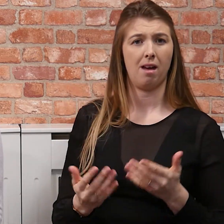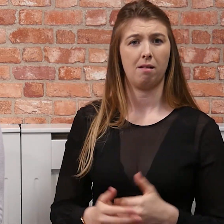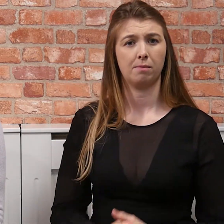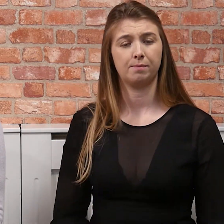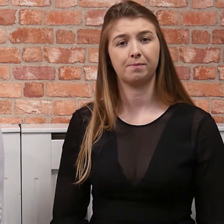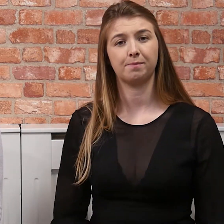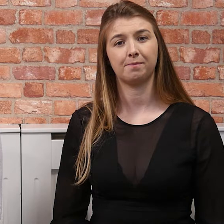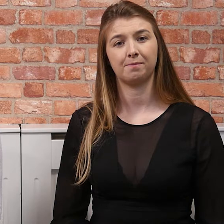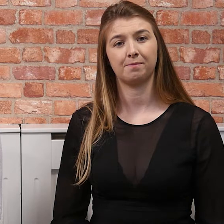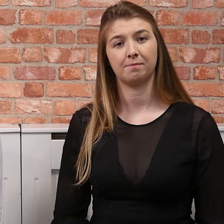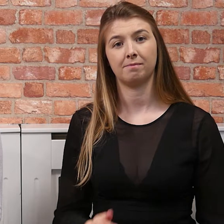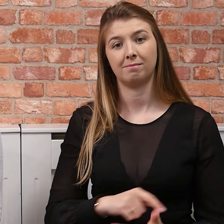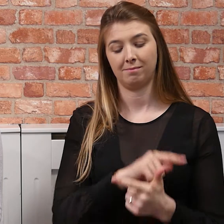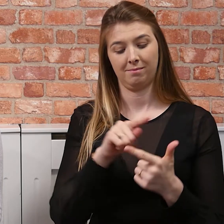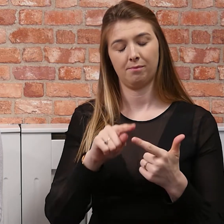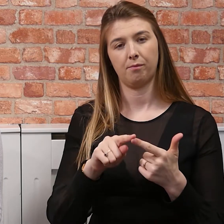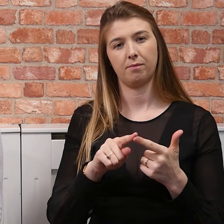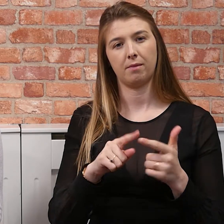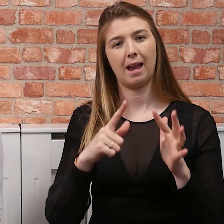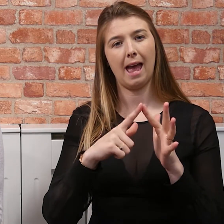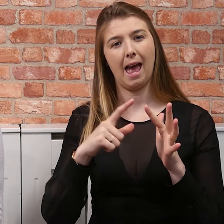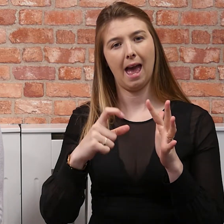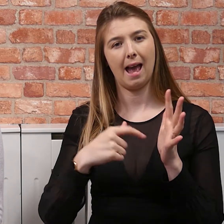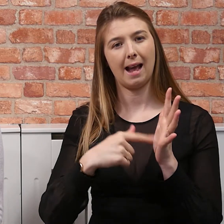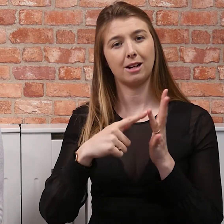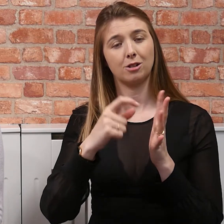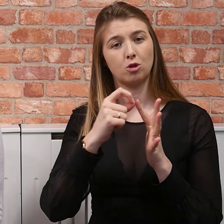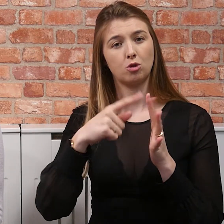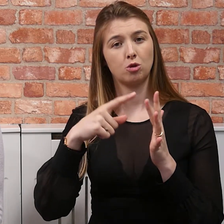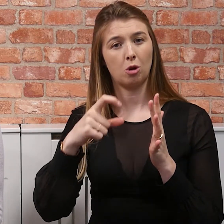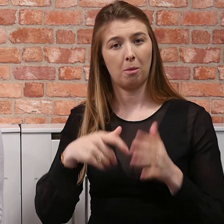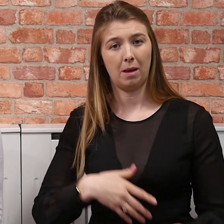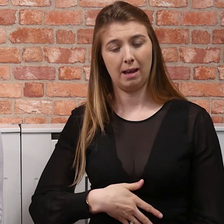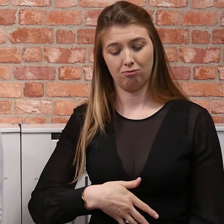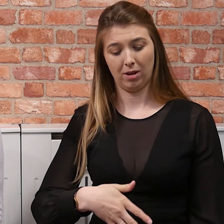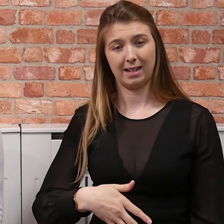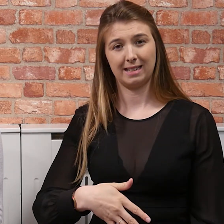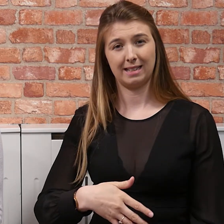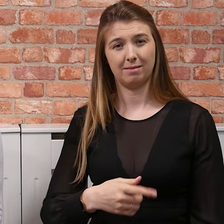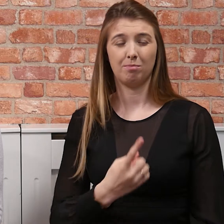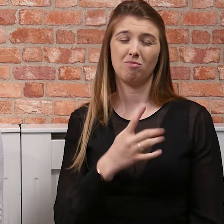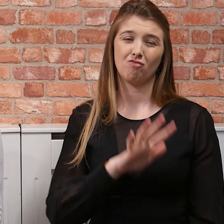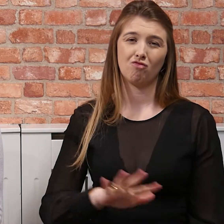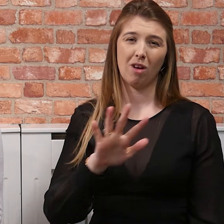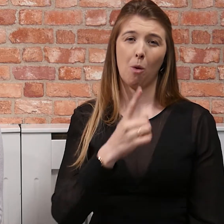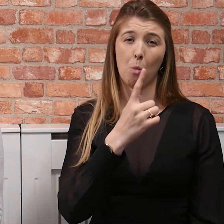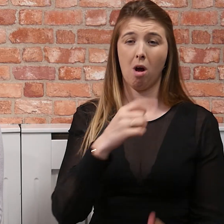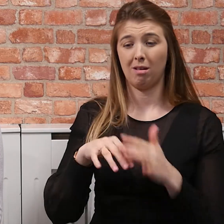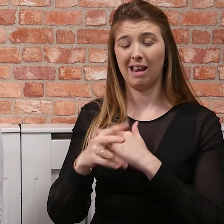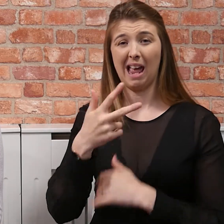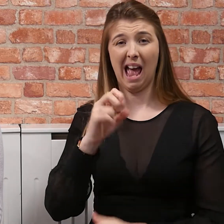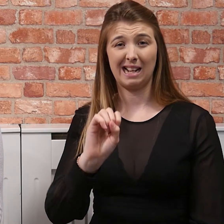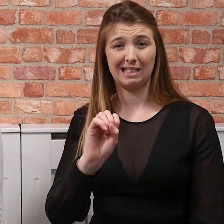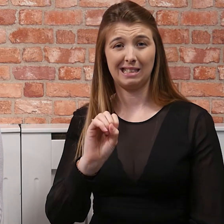So ectopic pregnancy, around 1 in 80 pregnancies is called an ectopic pregnancy, and